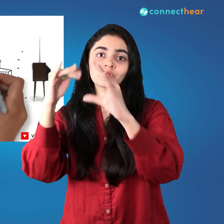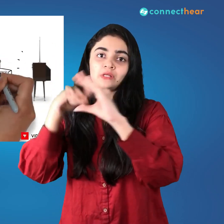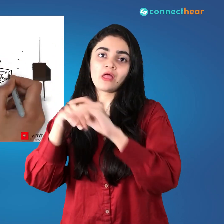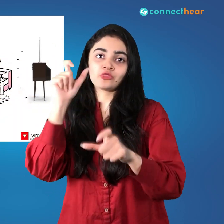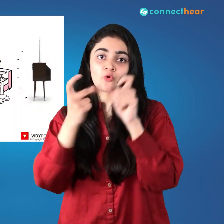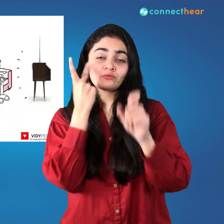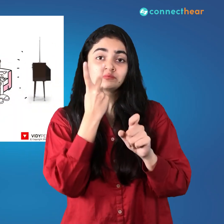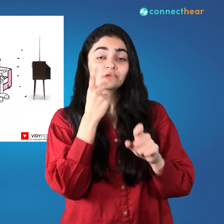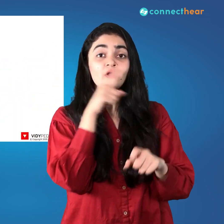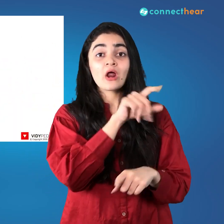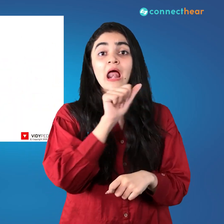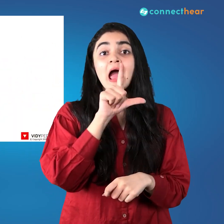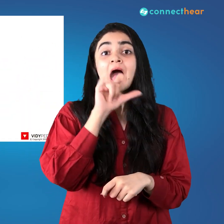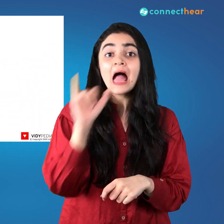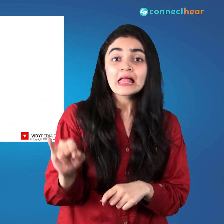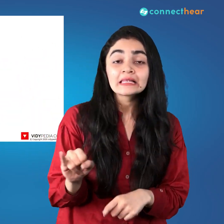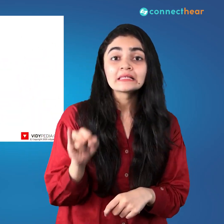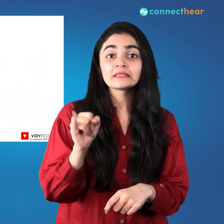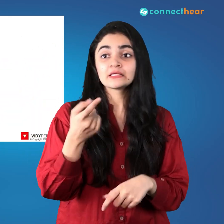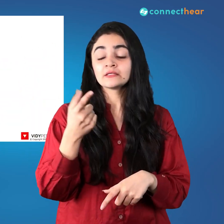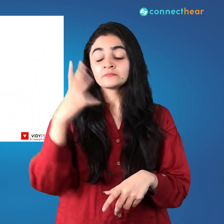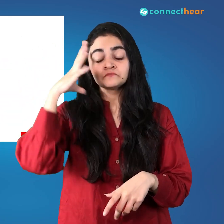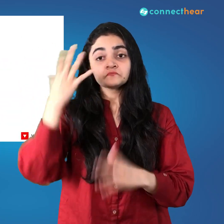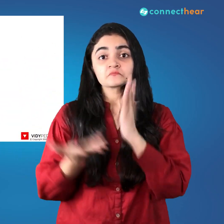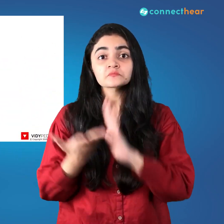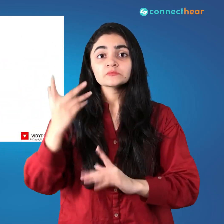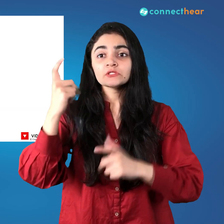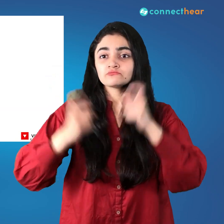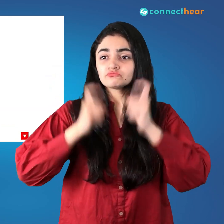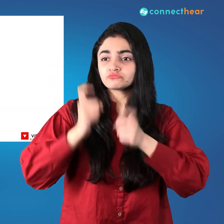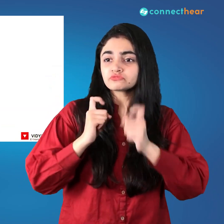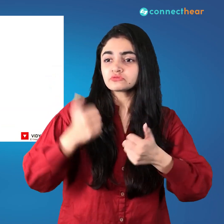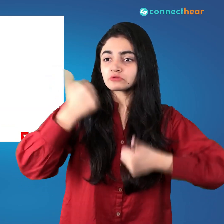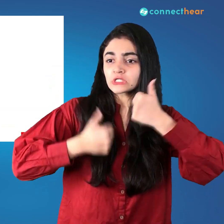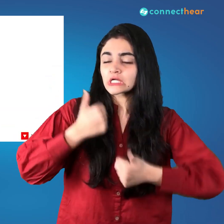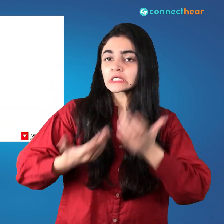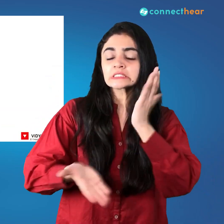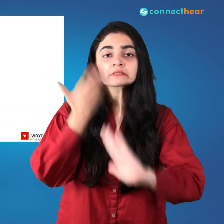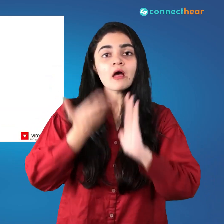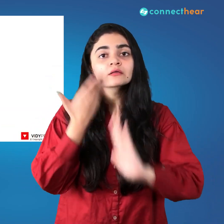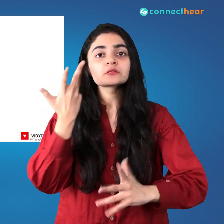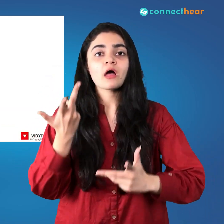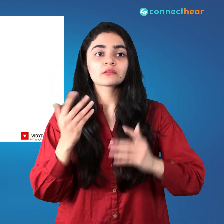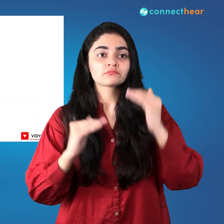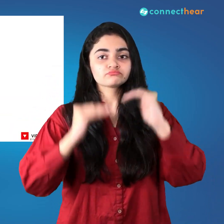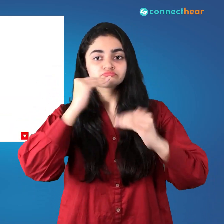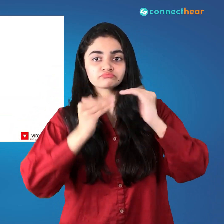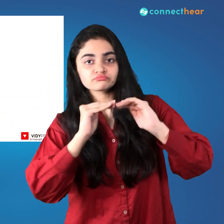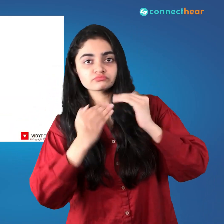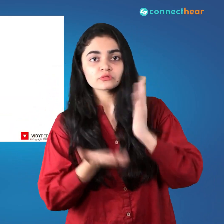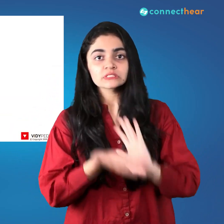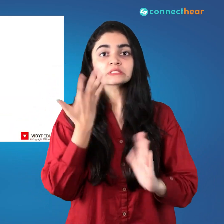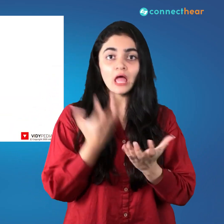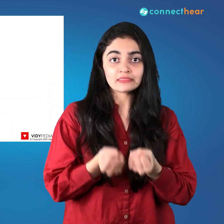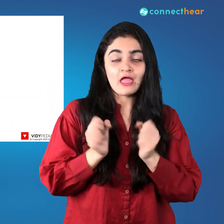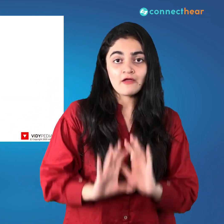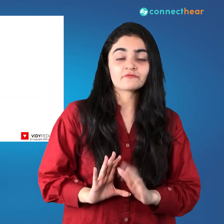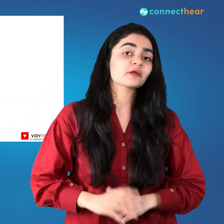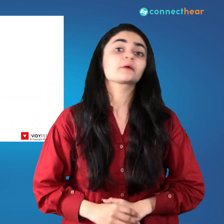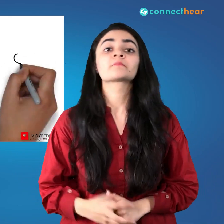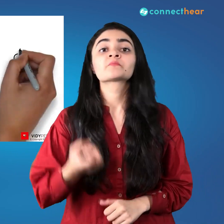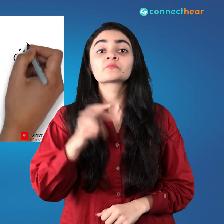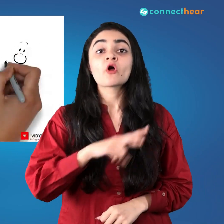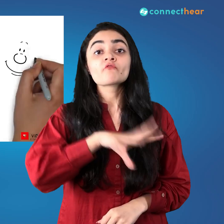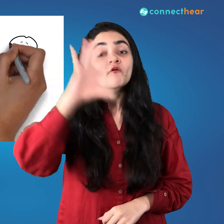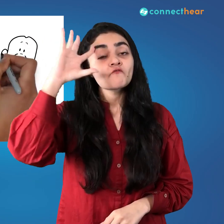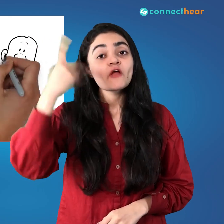time. Ali thrived in the spotlight at a time when many fighters let their managers do the talking, and he was often provocative and outlandish. He